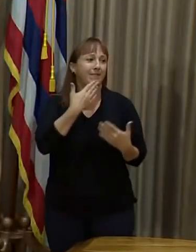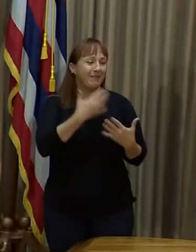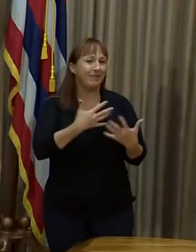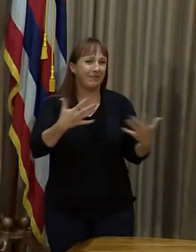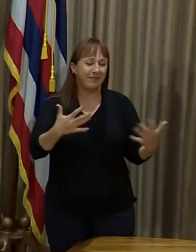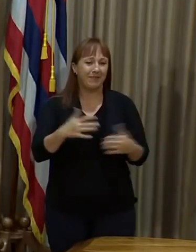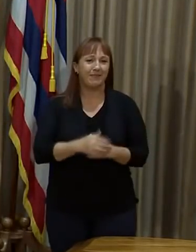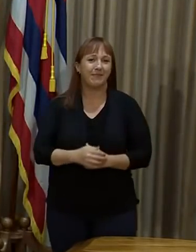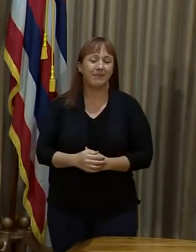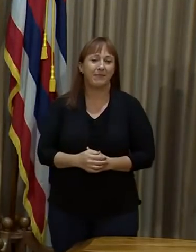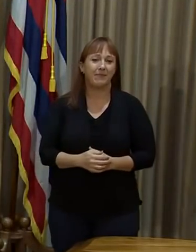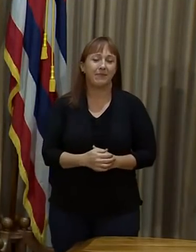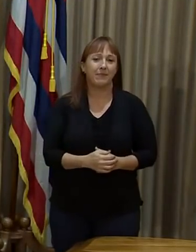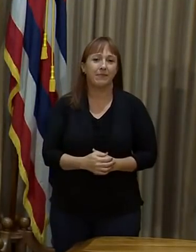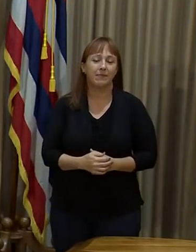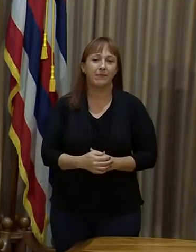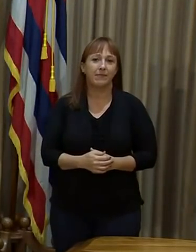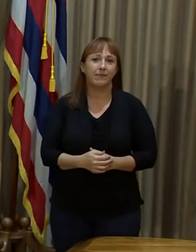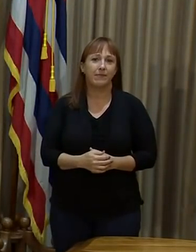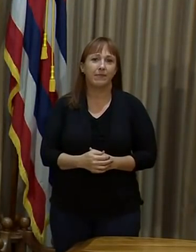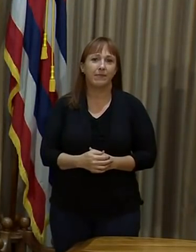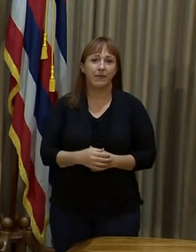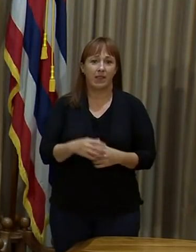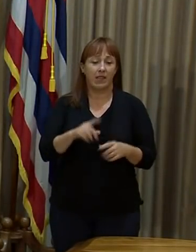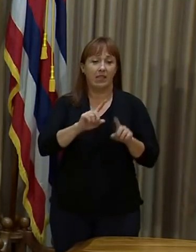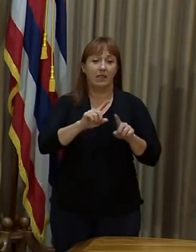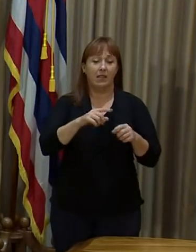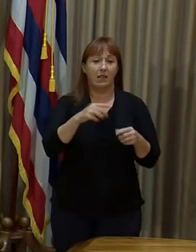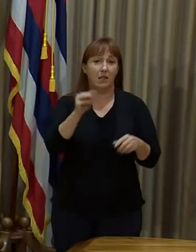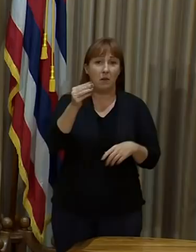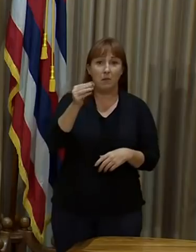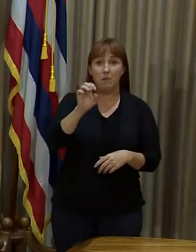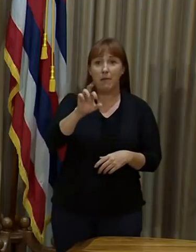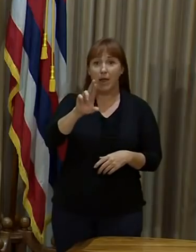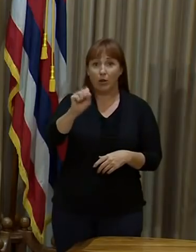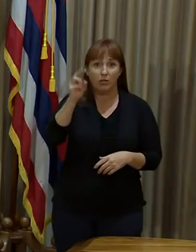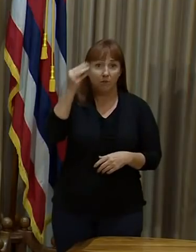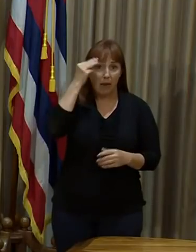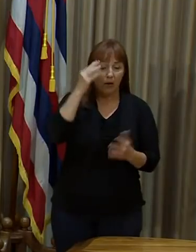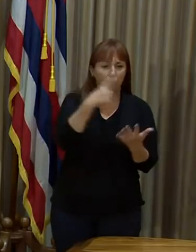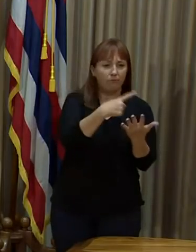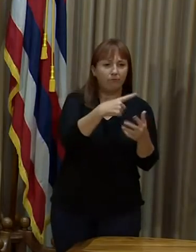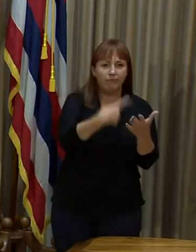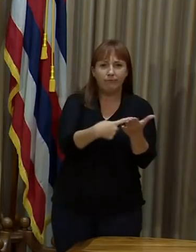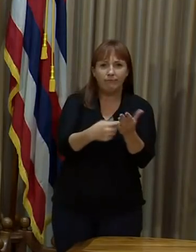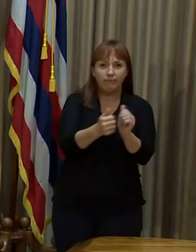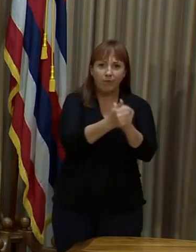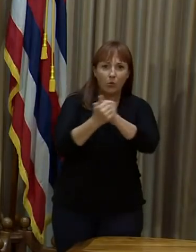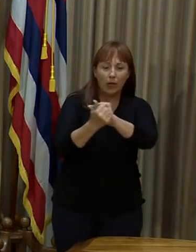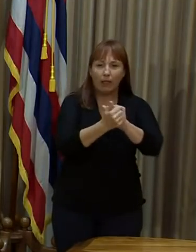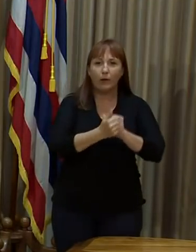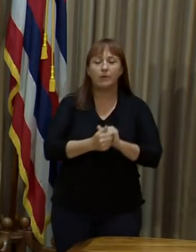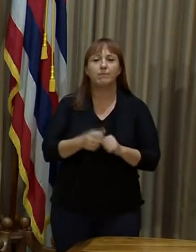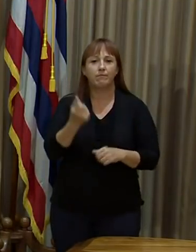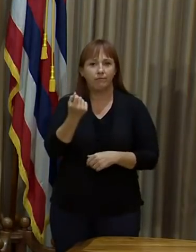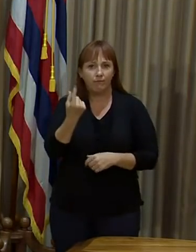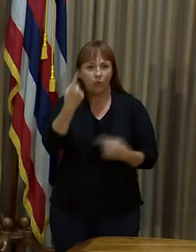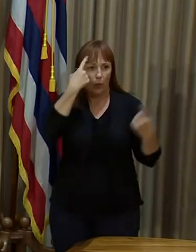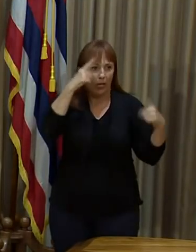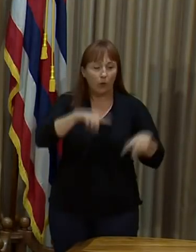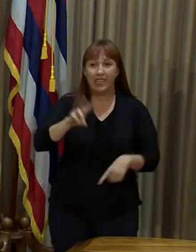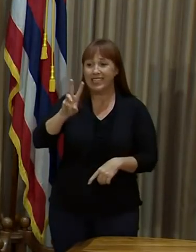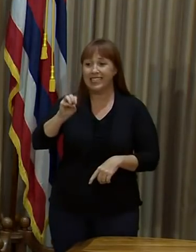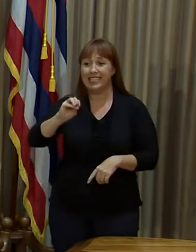question, Manolo. In talking with all the mayors, we all agreed that because getting to